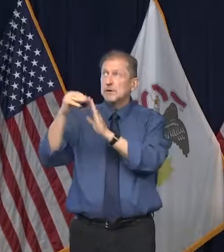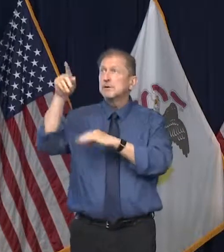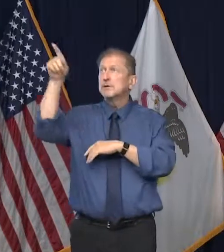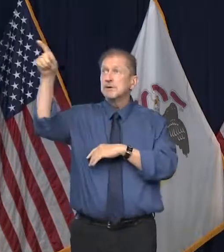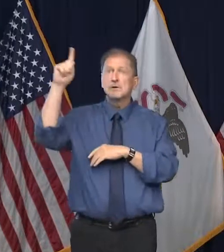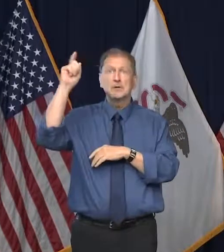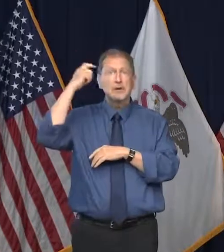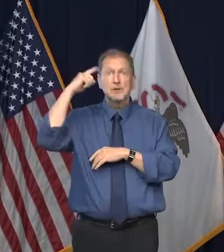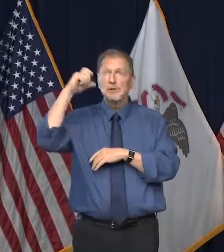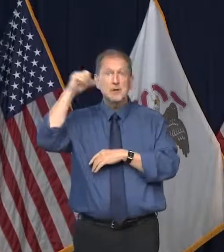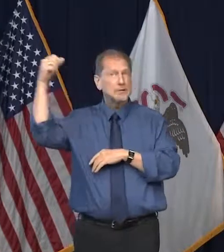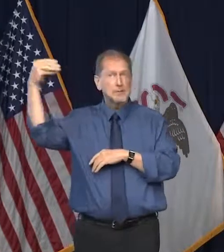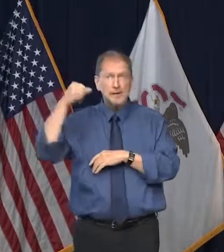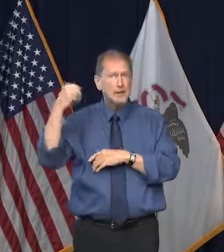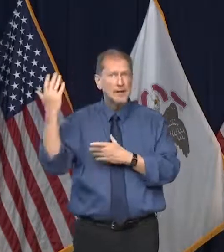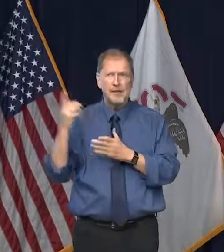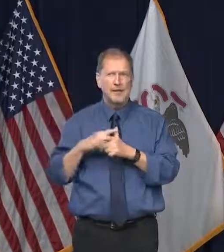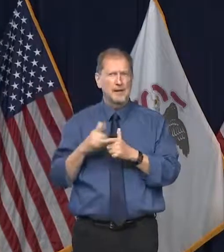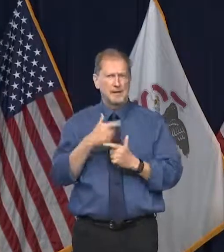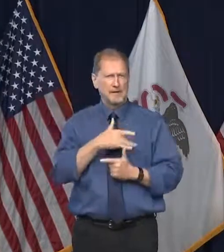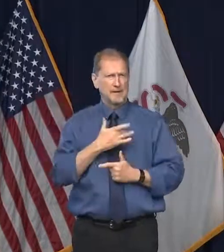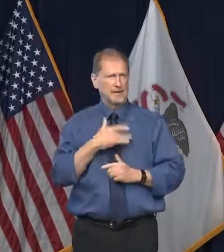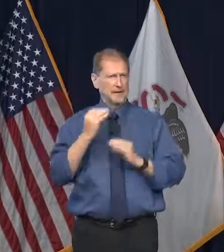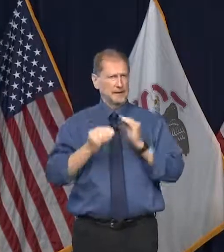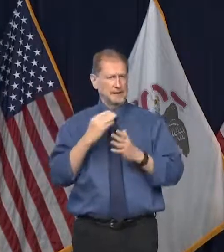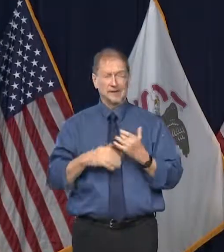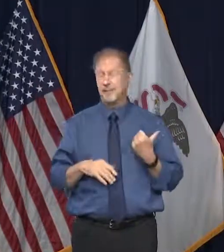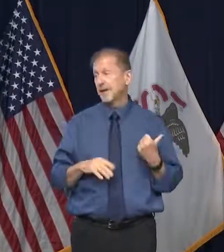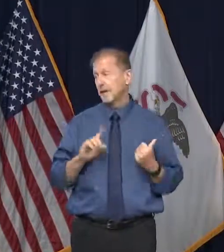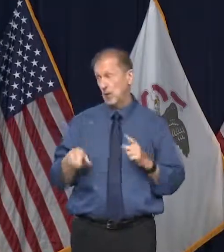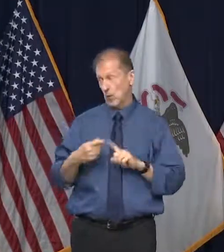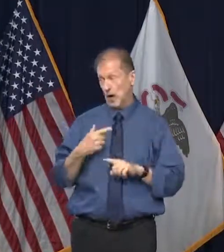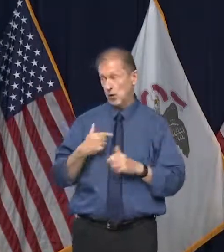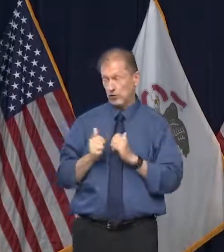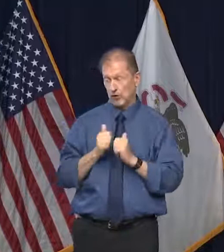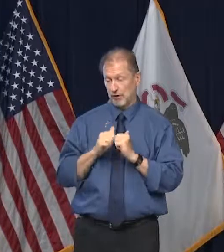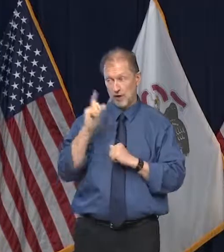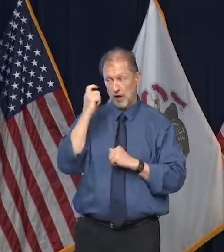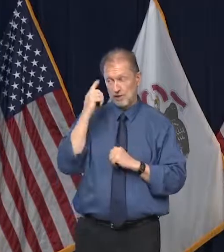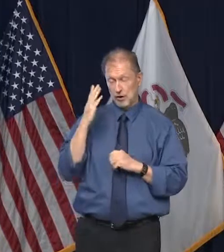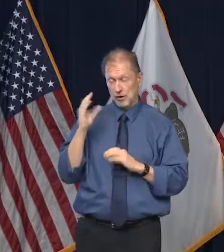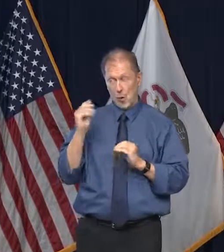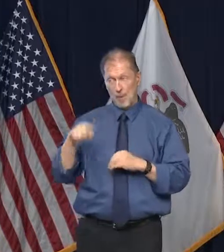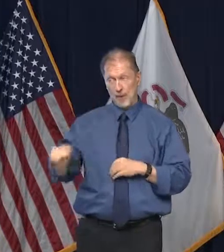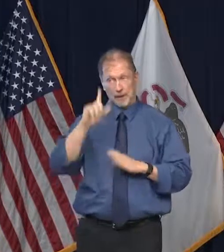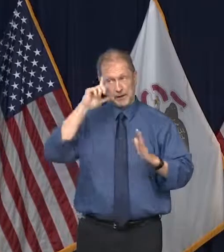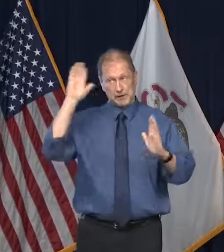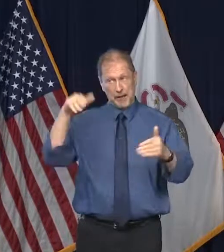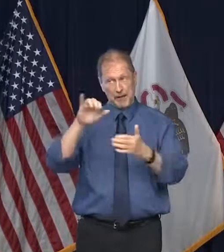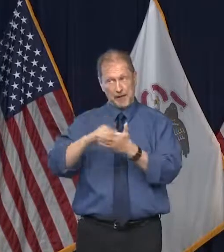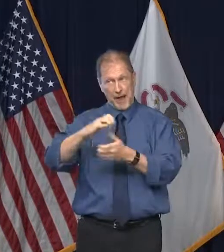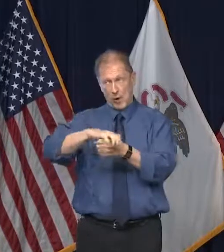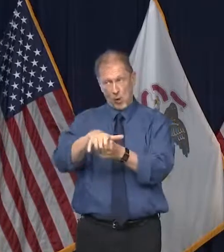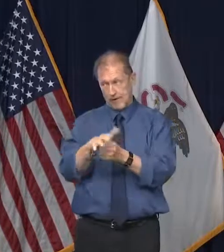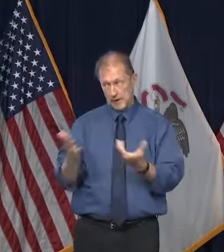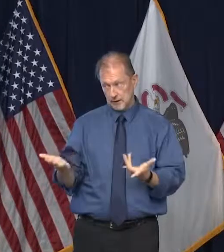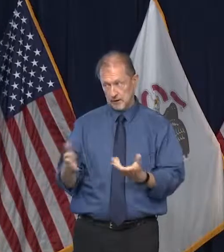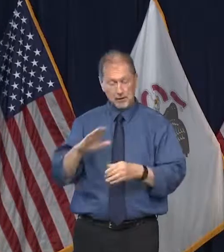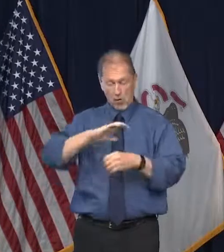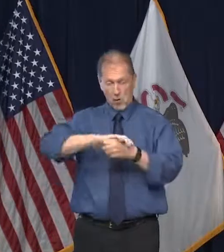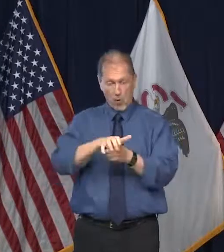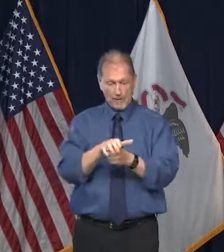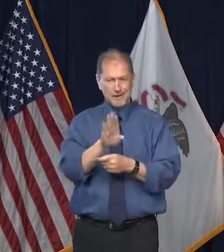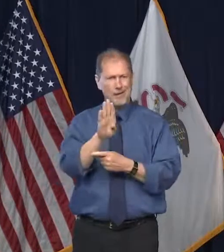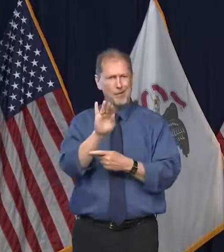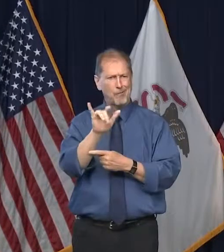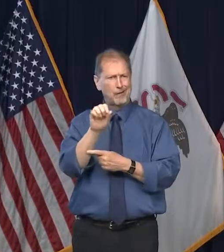believe you can fix this now? Well, I don't think anybody thought when I was running for governor, nor did I, that we would have a pandemic that would take billions of dollars out of